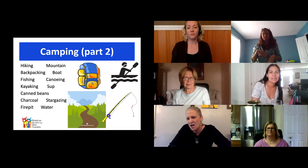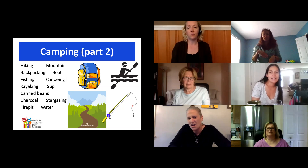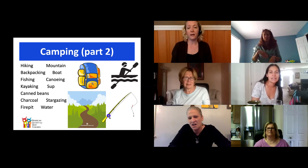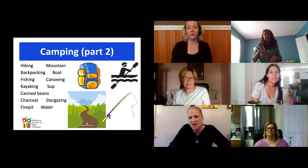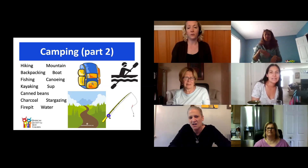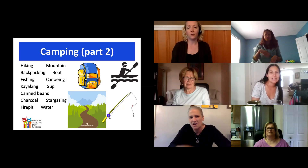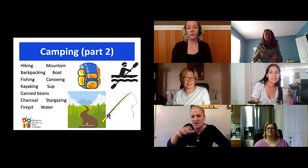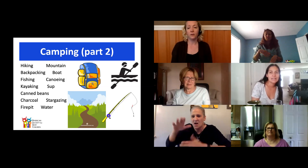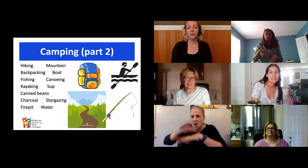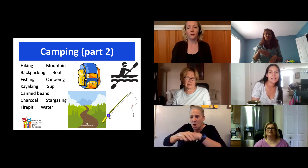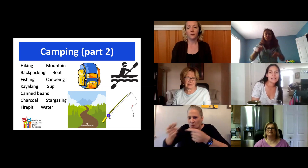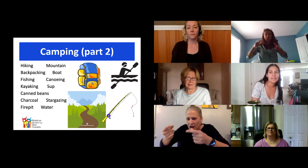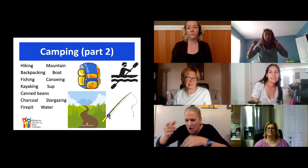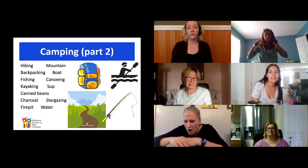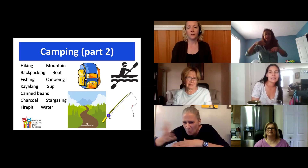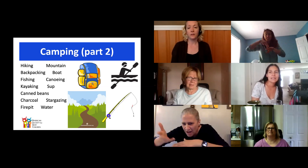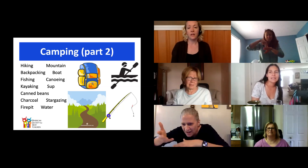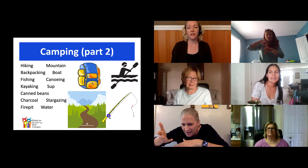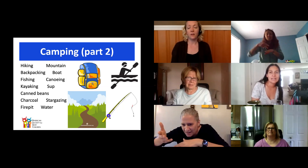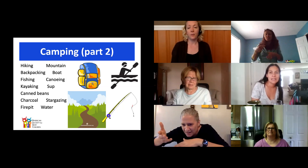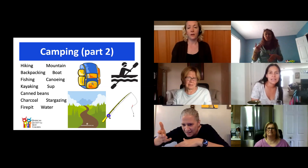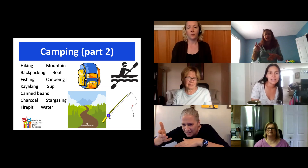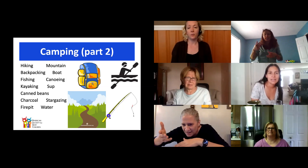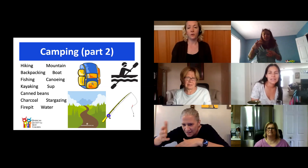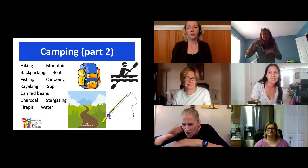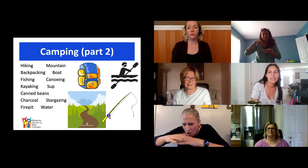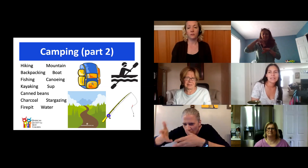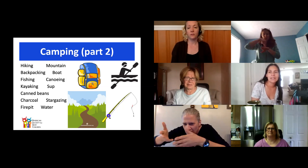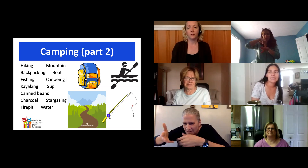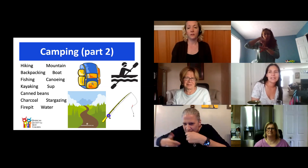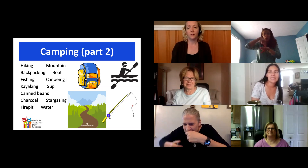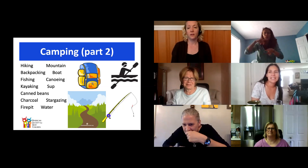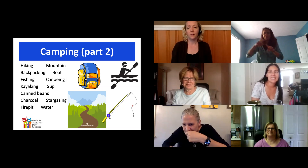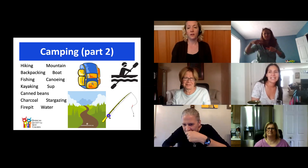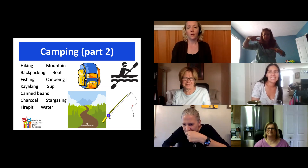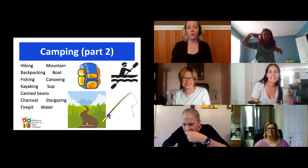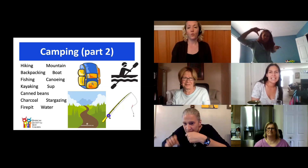stand-up paddle board. On what? What are you standing on?